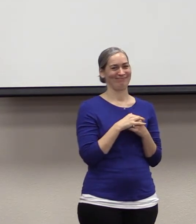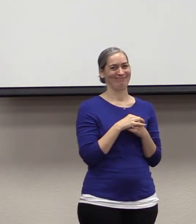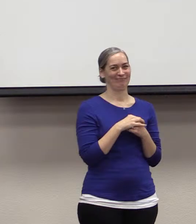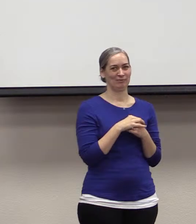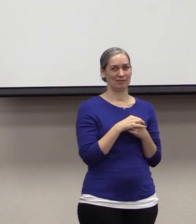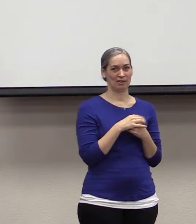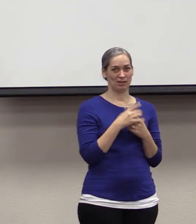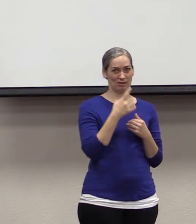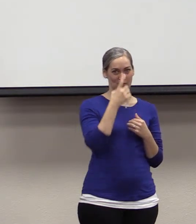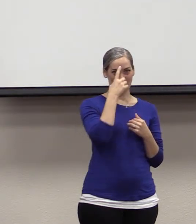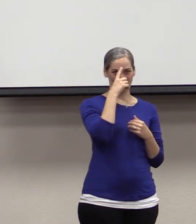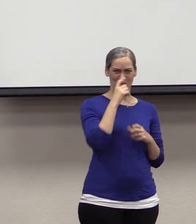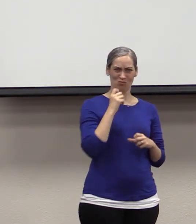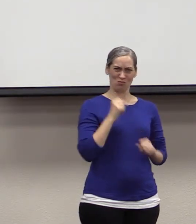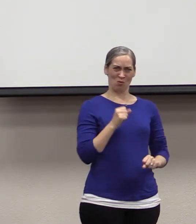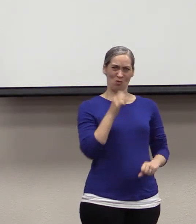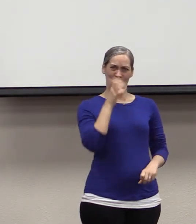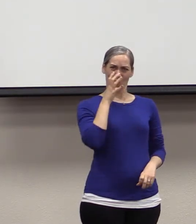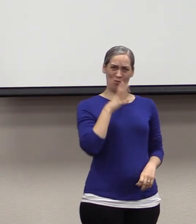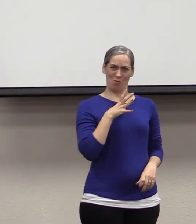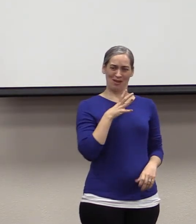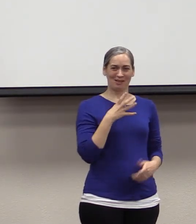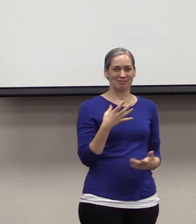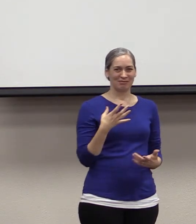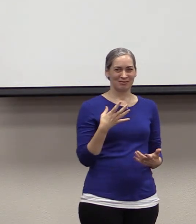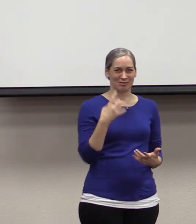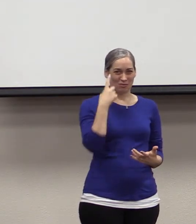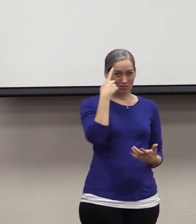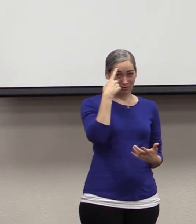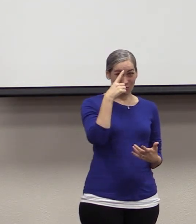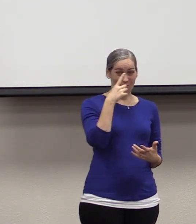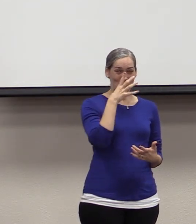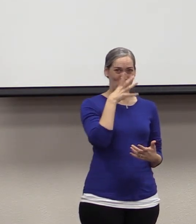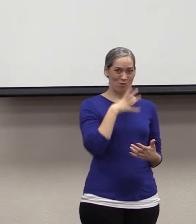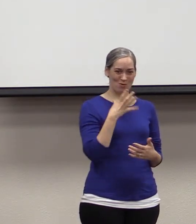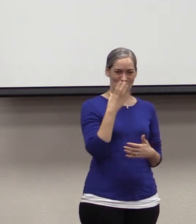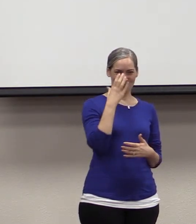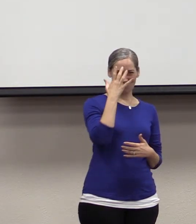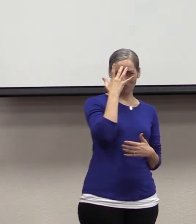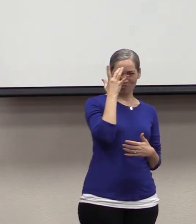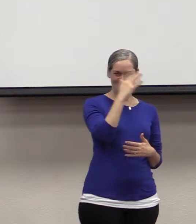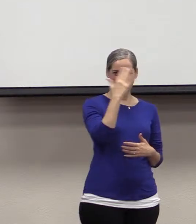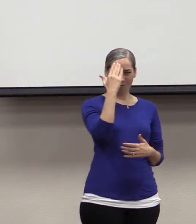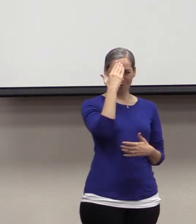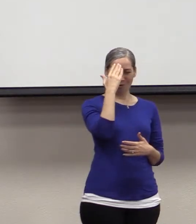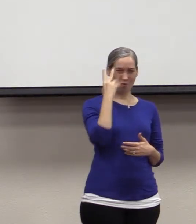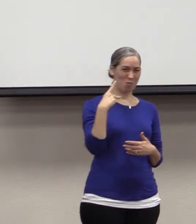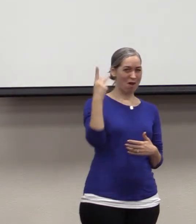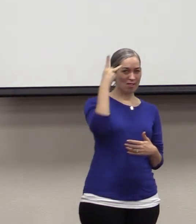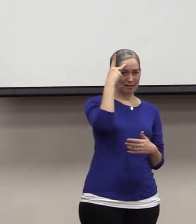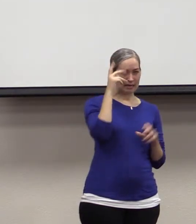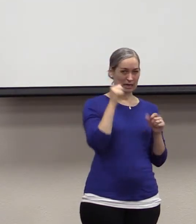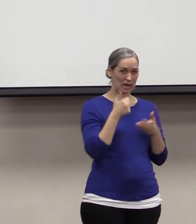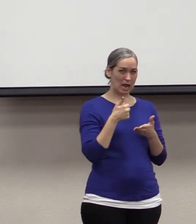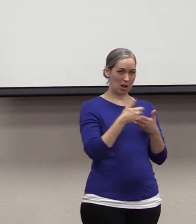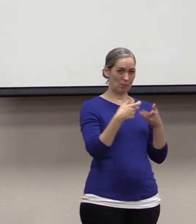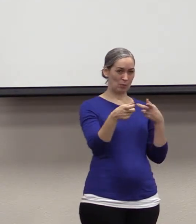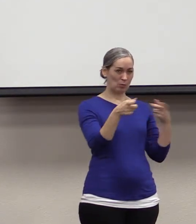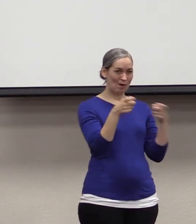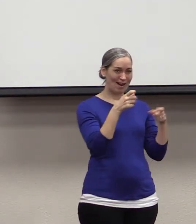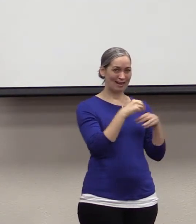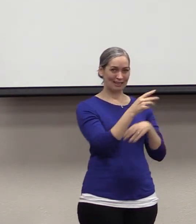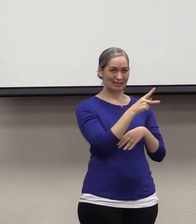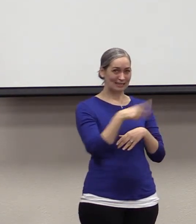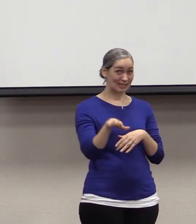For a stately woman? A woman well-versed in politics who will reign beside him as someone to help in his